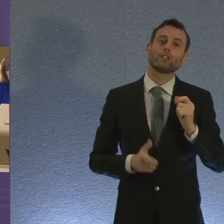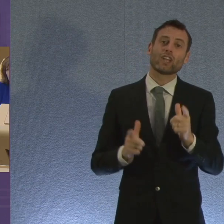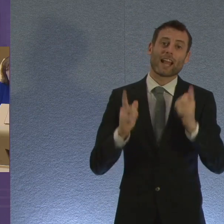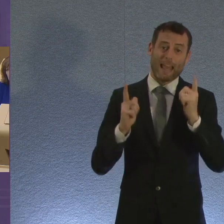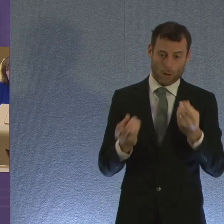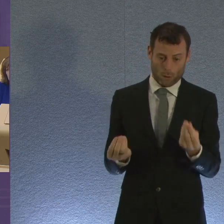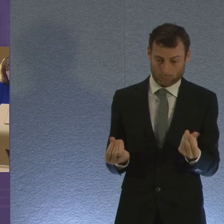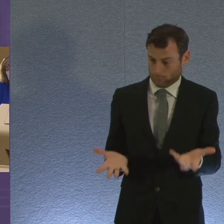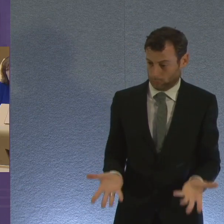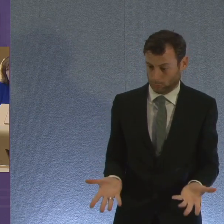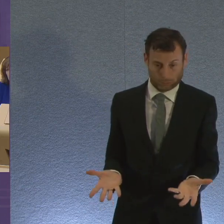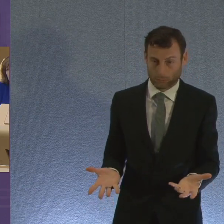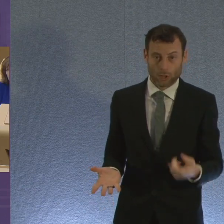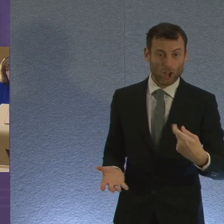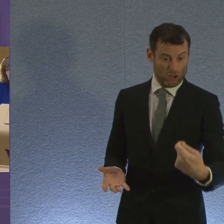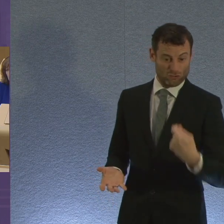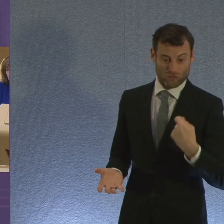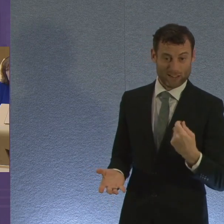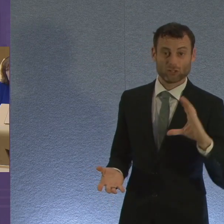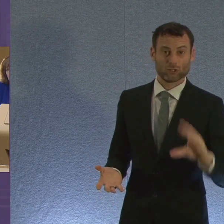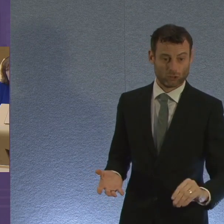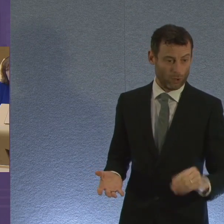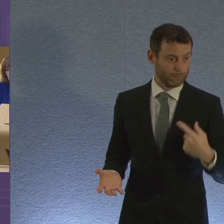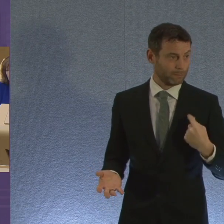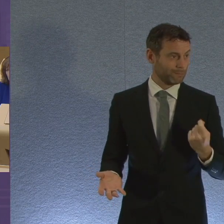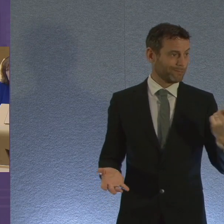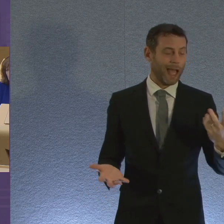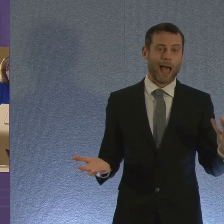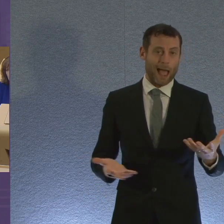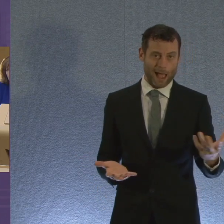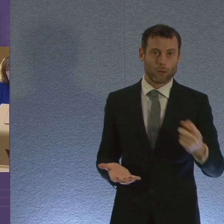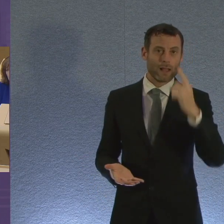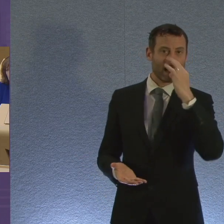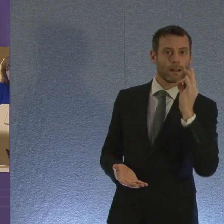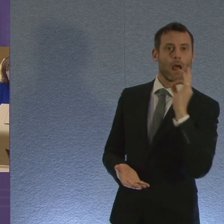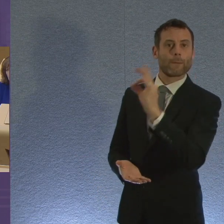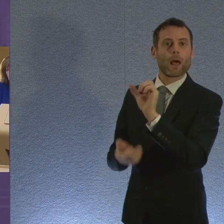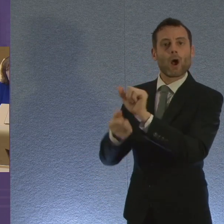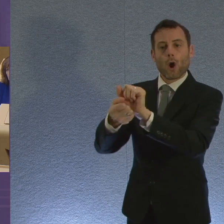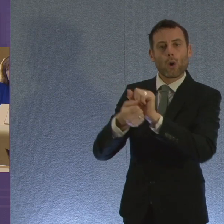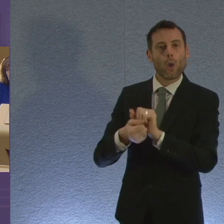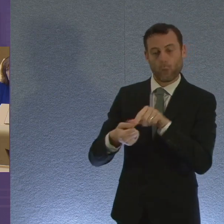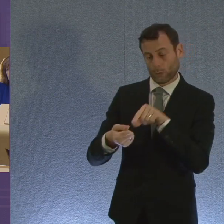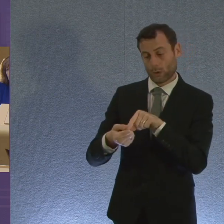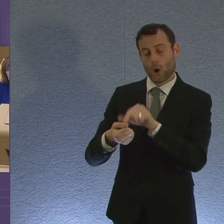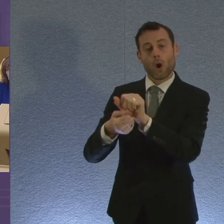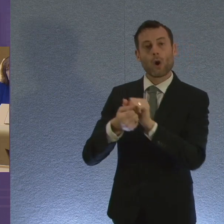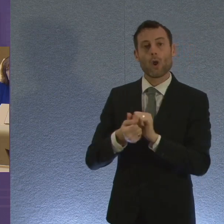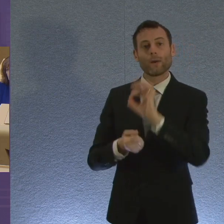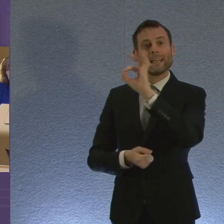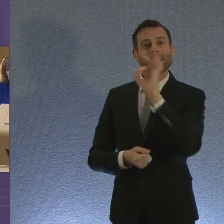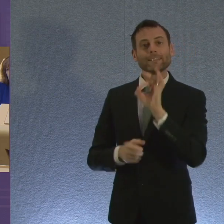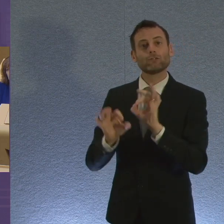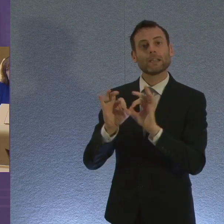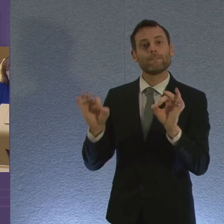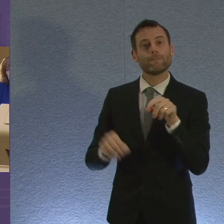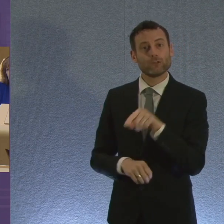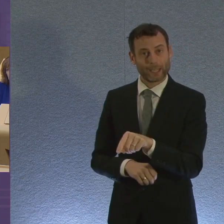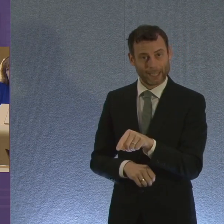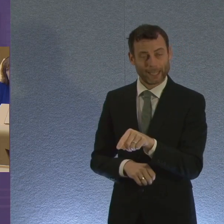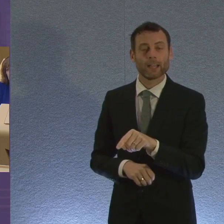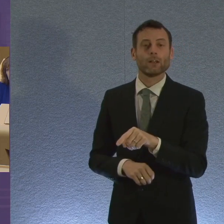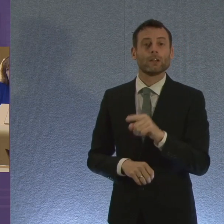as a result of the COVID-19 crisis. This will be an interest-free loan with deferred payments, and it is intended to take